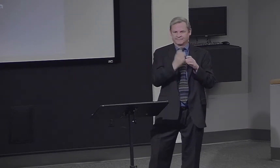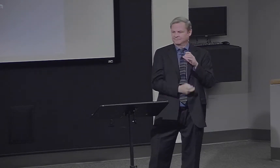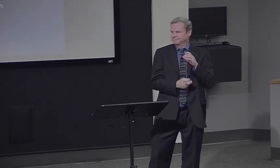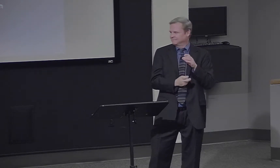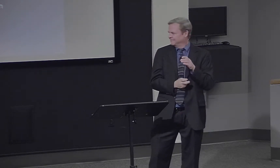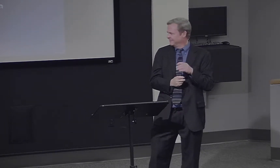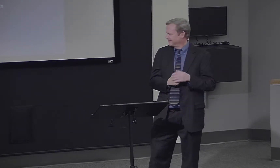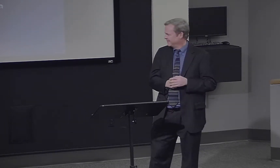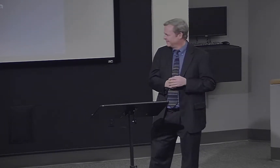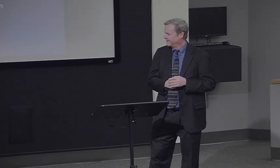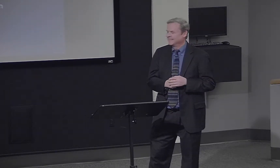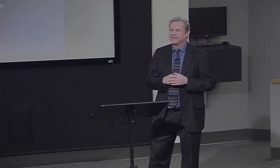Atlanta.